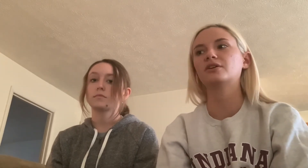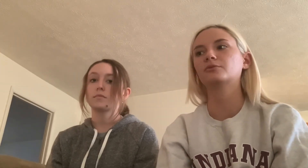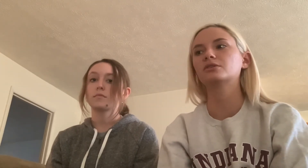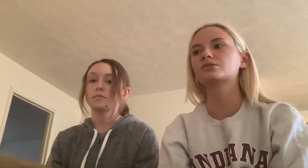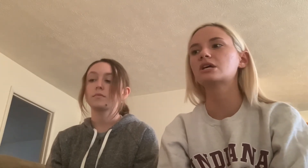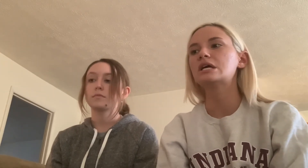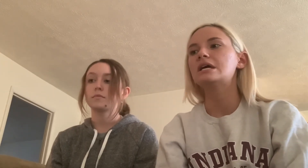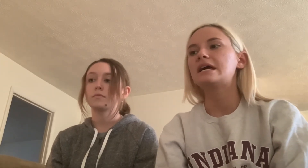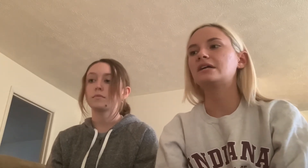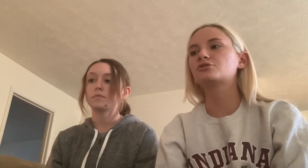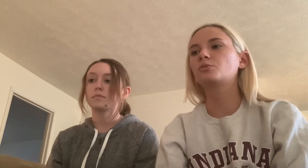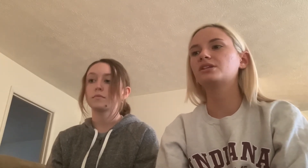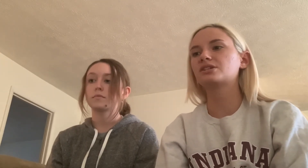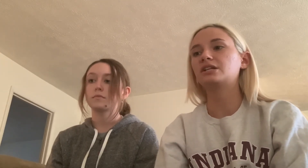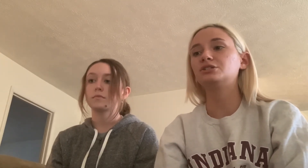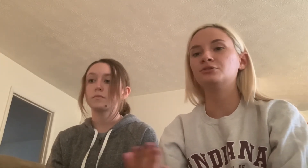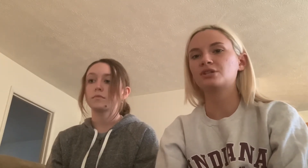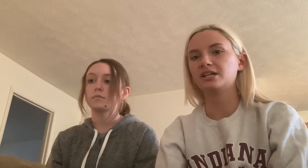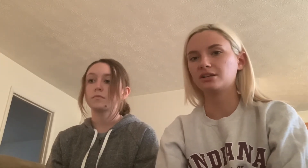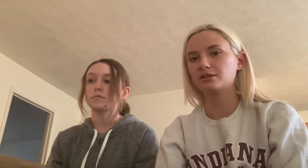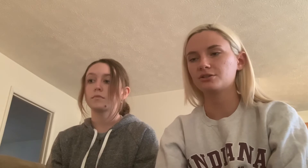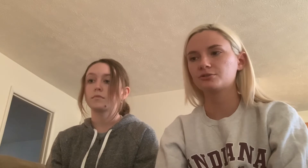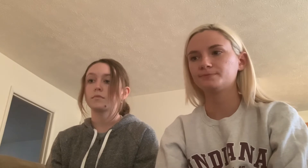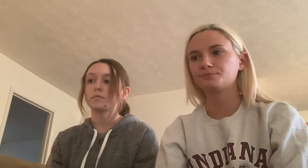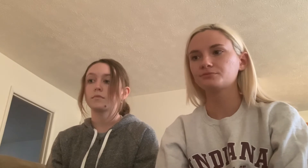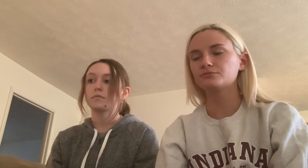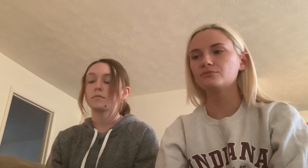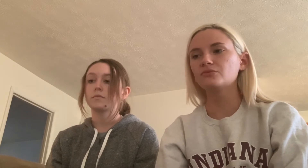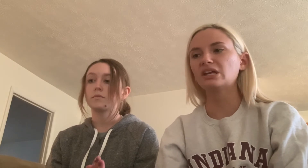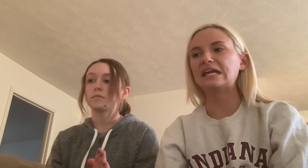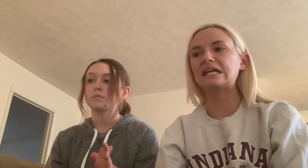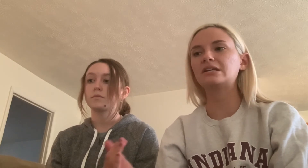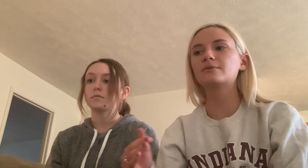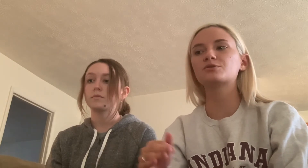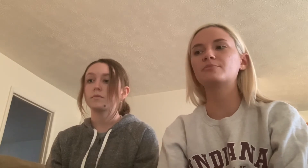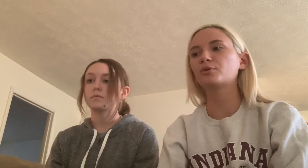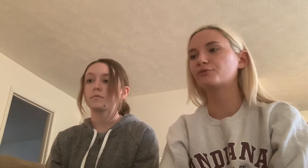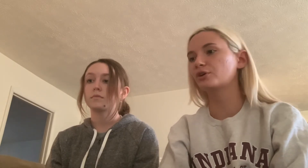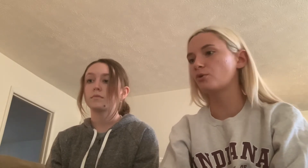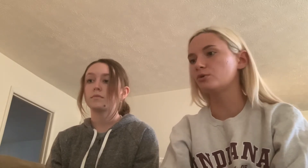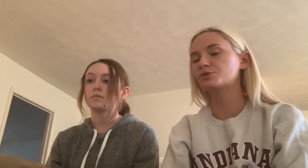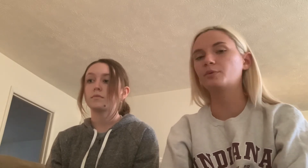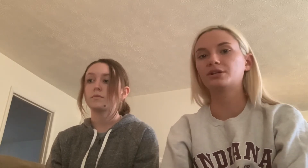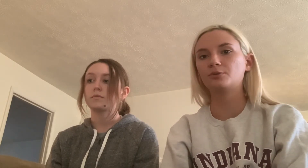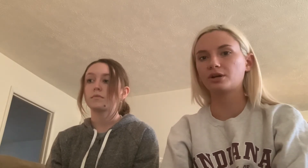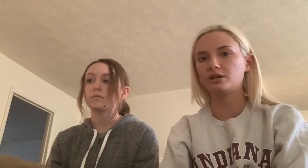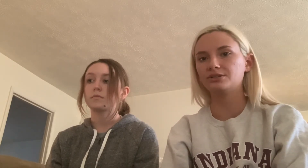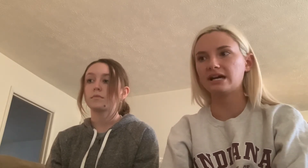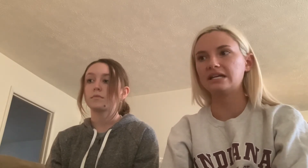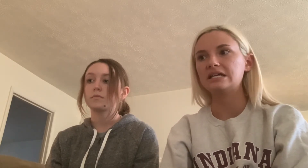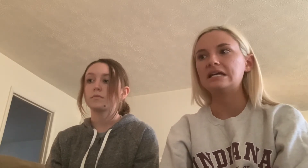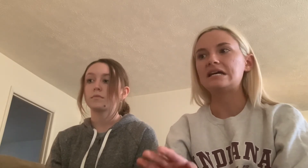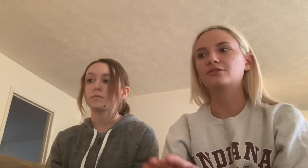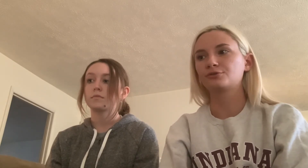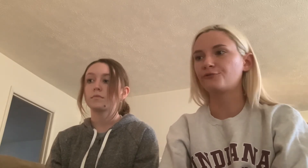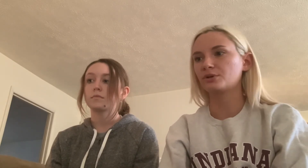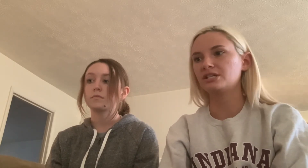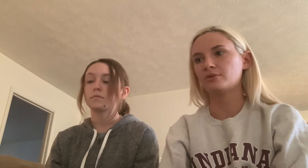ones. And so we decided to do sign English, and it was in both of our goals, so we wanted to work on that and learn the 14